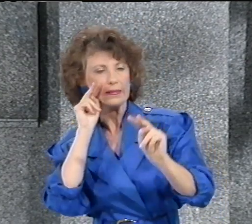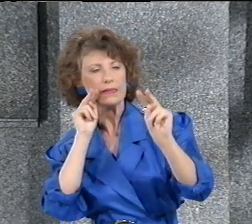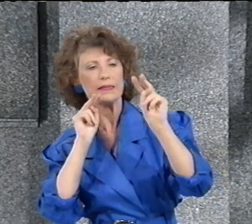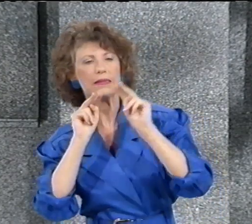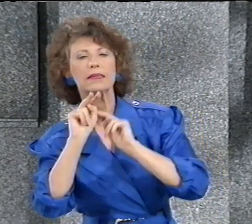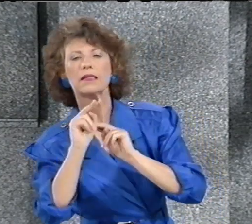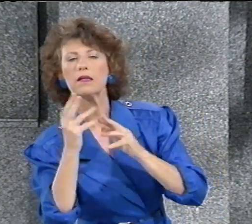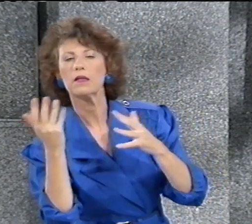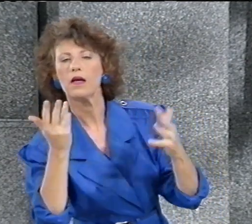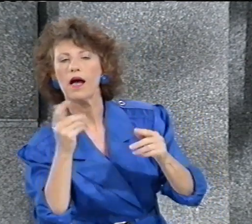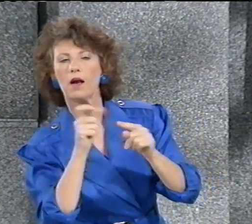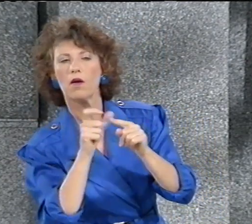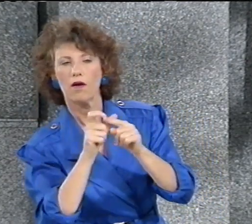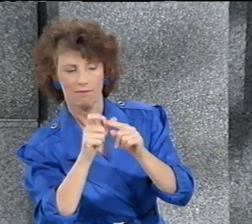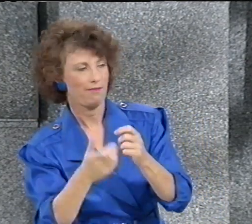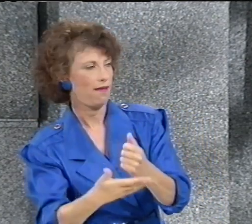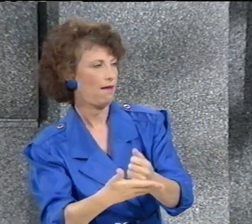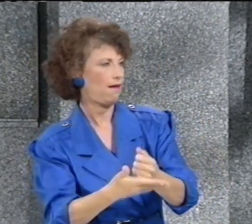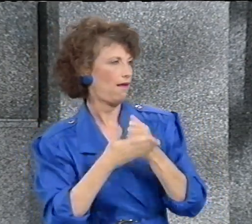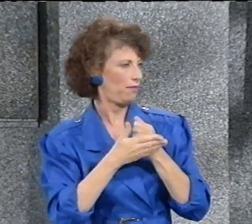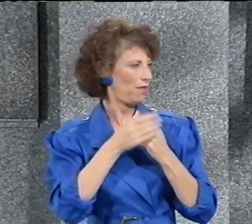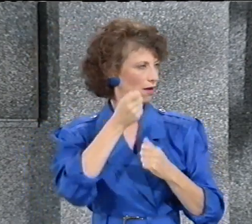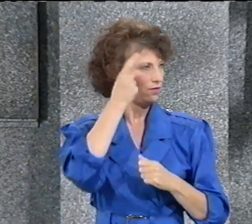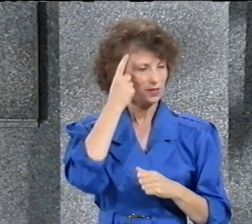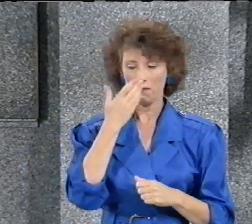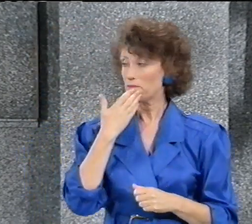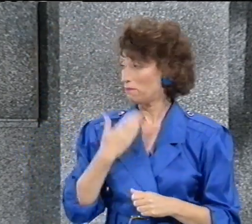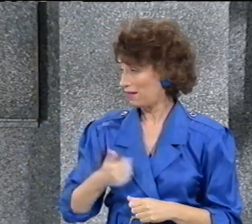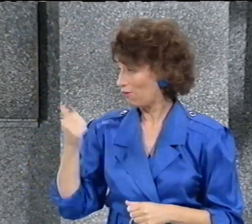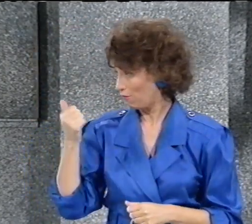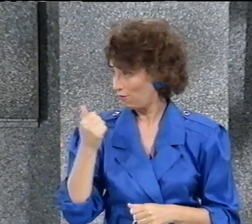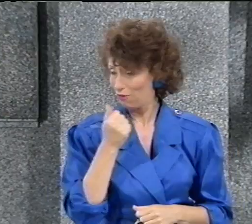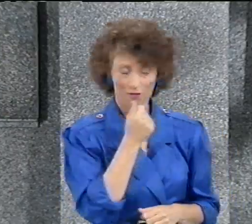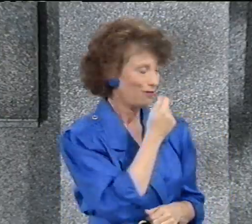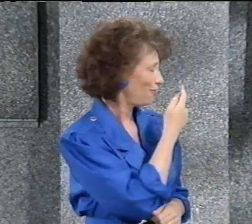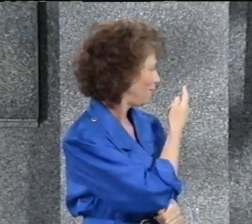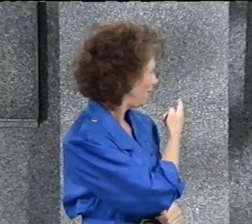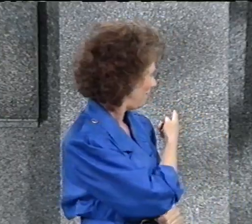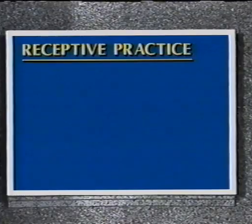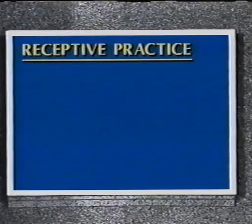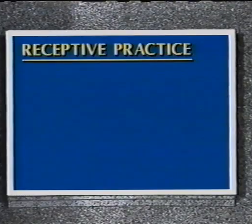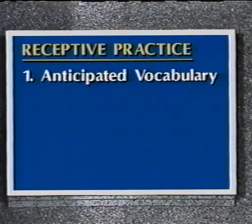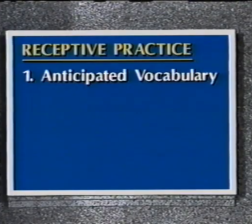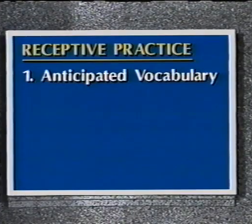By being able to anticipate or predict the words that are coming, we can read fingerspelling better.